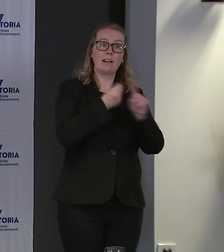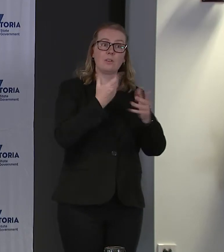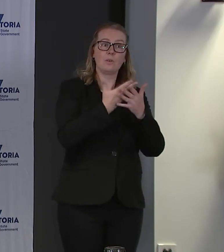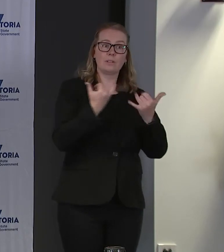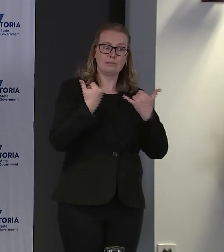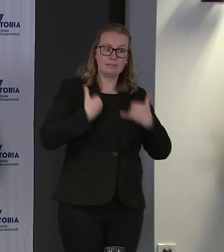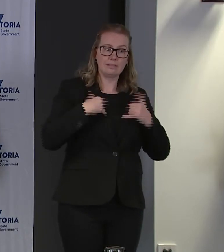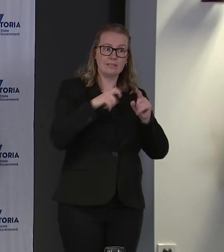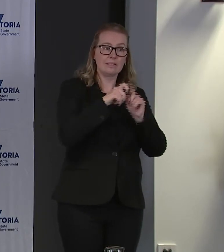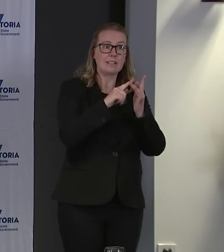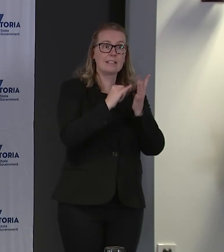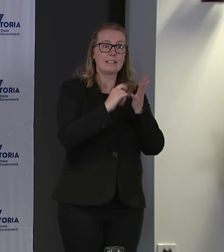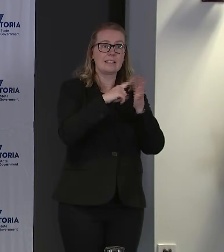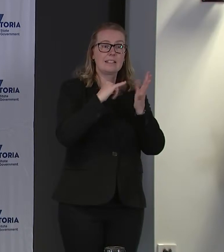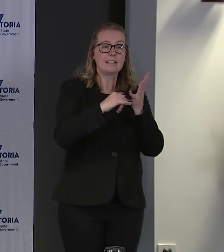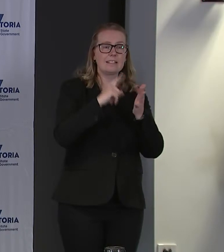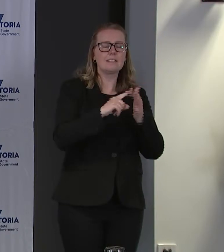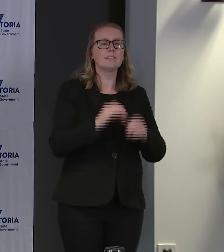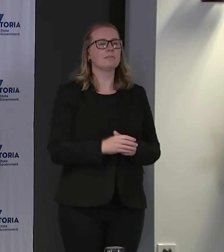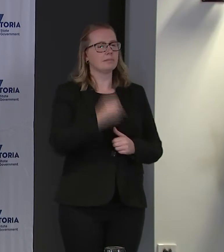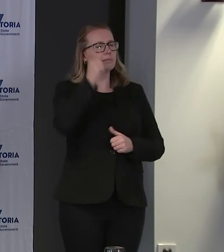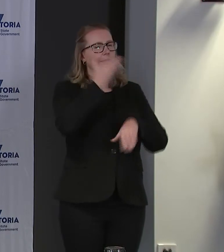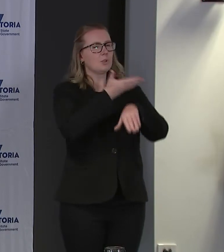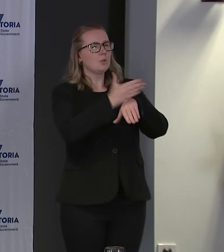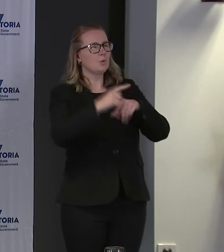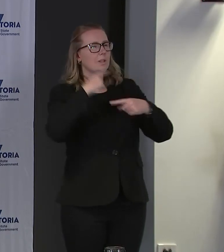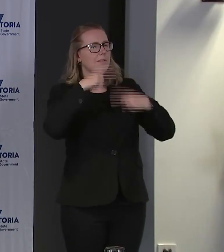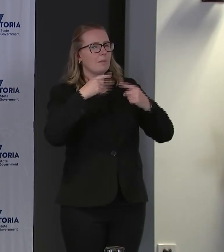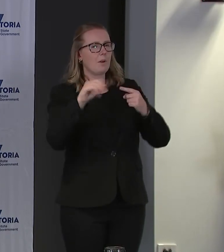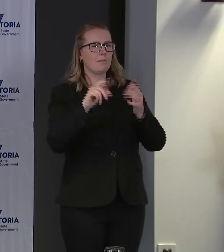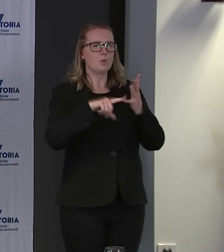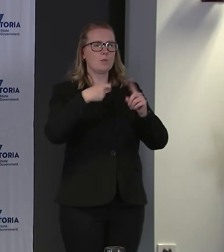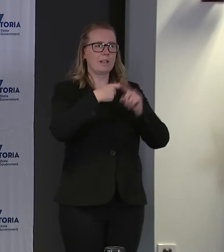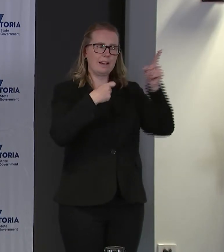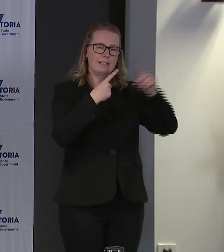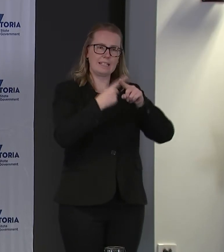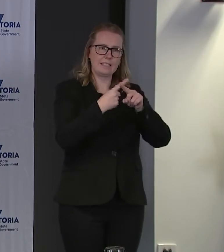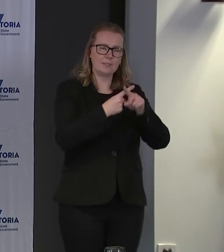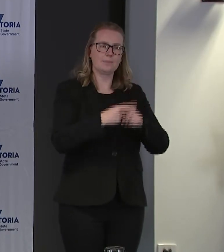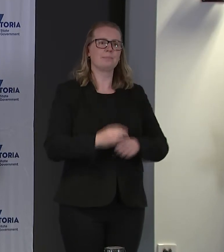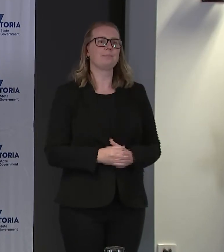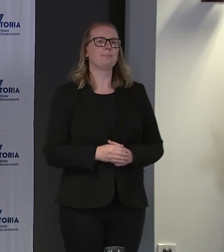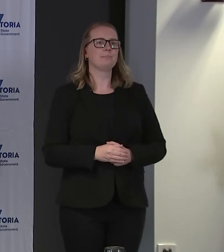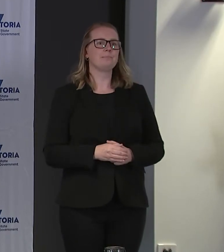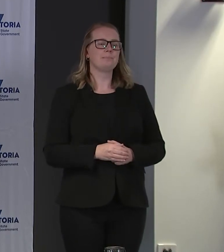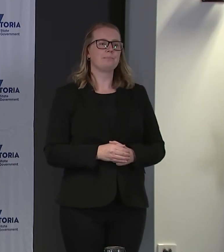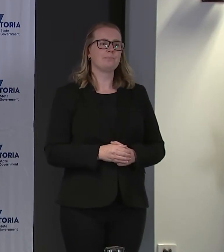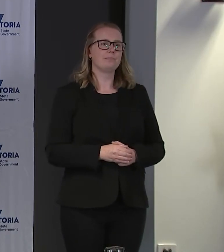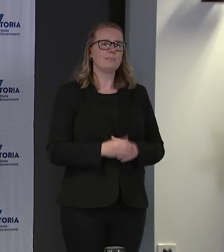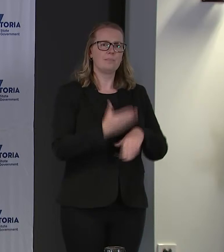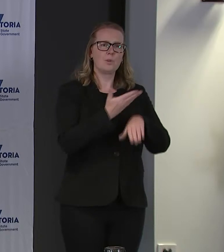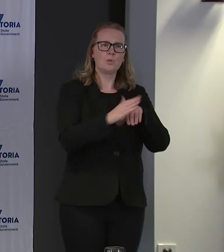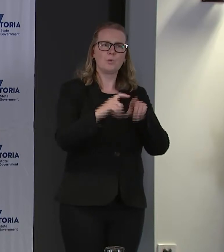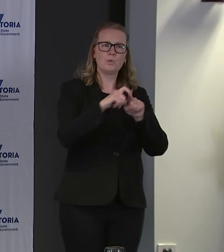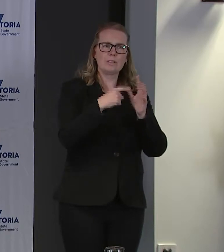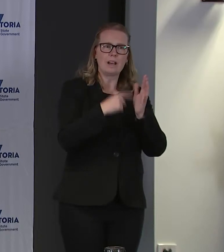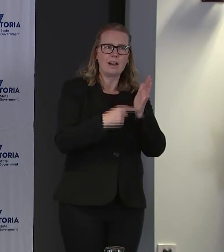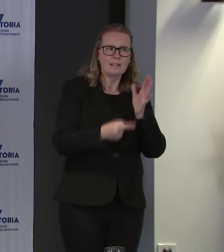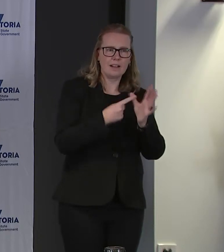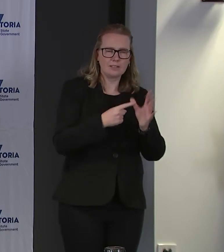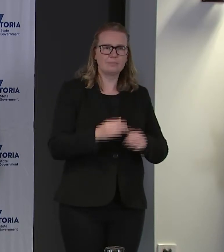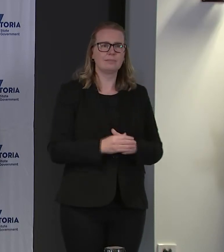Well, again, this is new data that has come from the UK. I should say that the data on, there's a lot more data